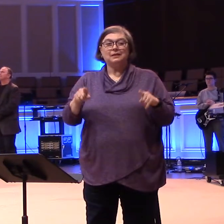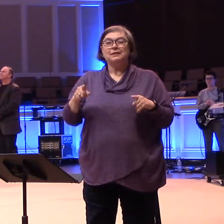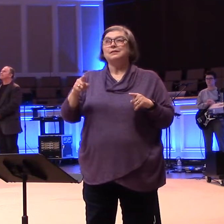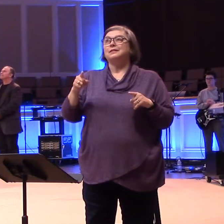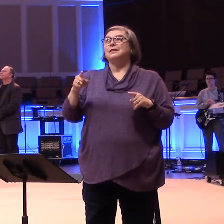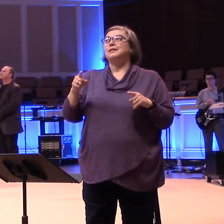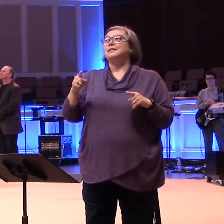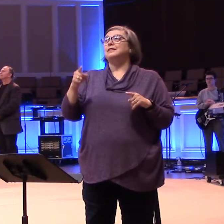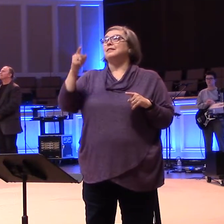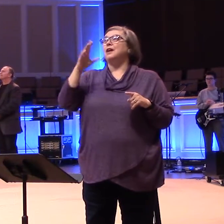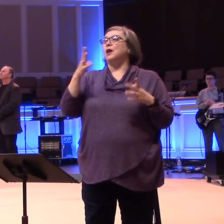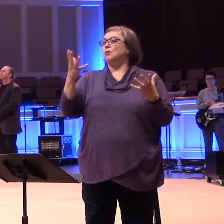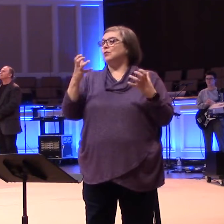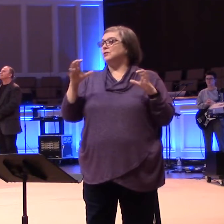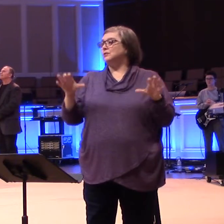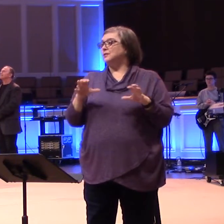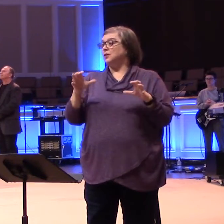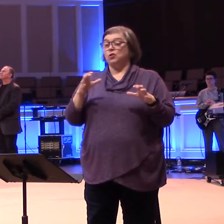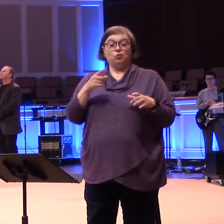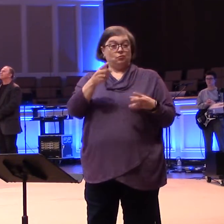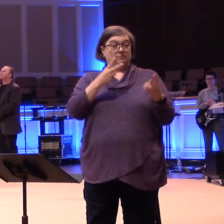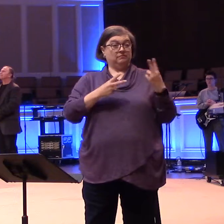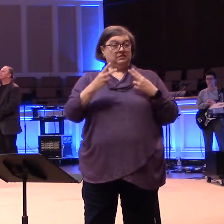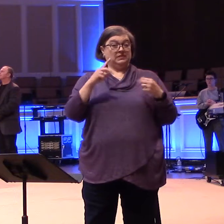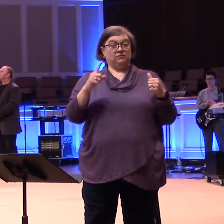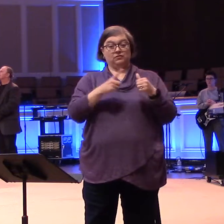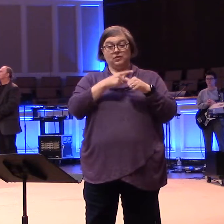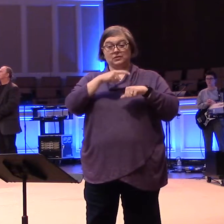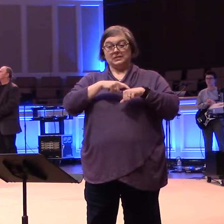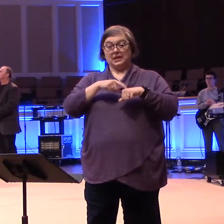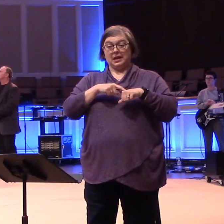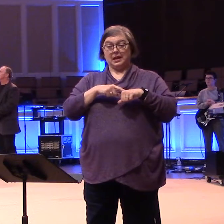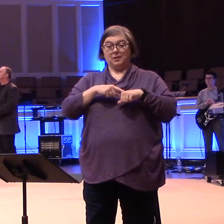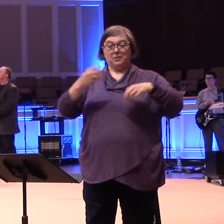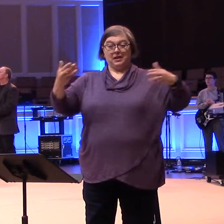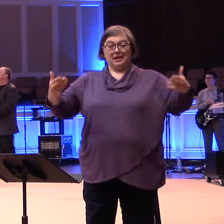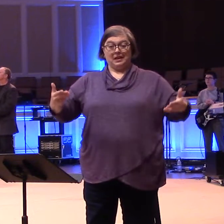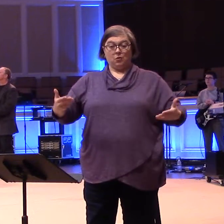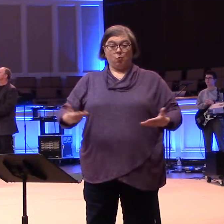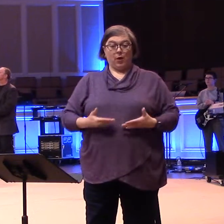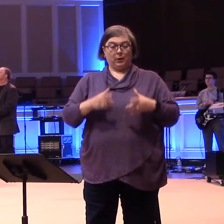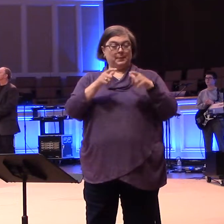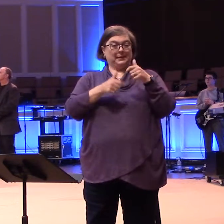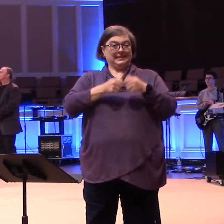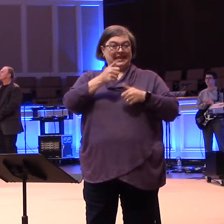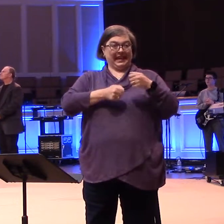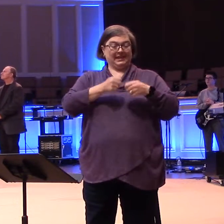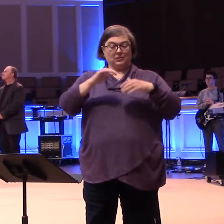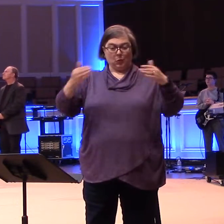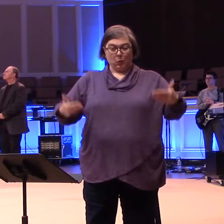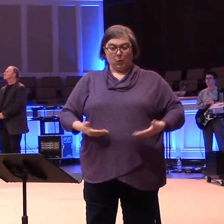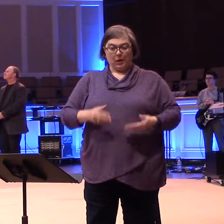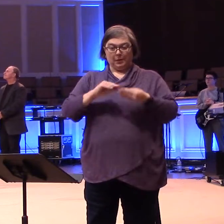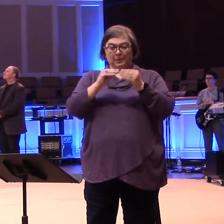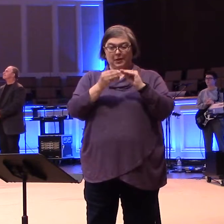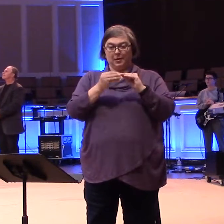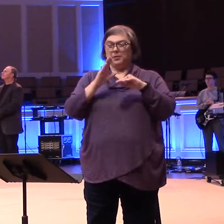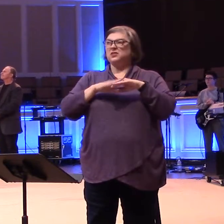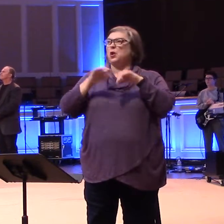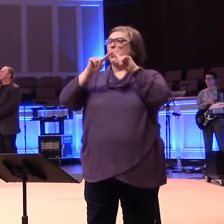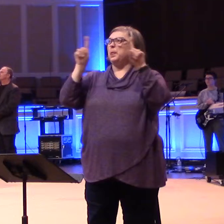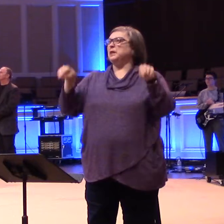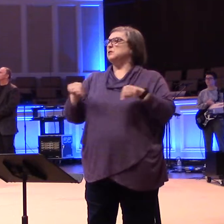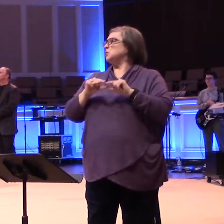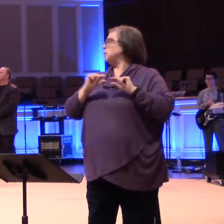this morning for the first time, we'd like for you to take out your phone and text WELCOME to the number that will be on the screen. And there's also some